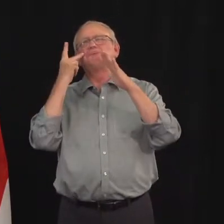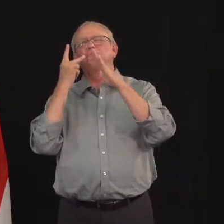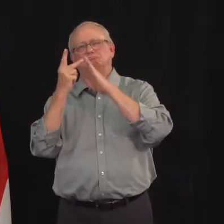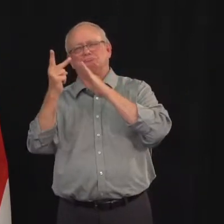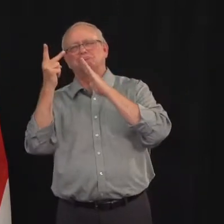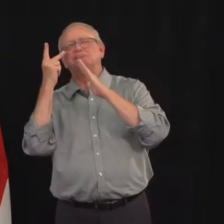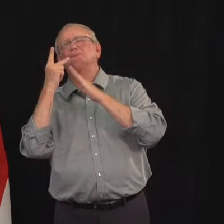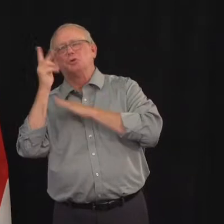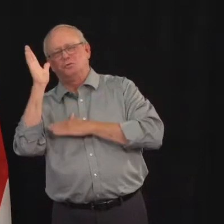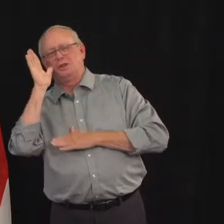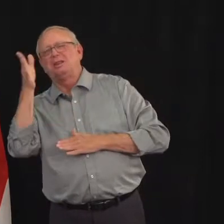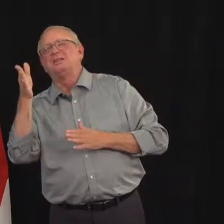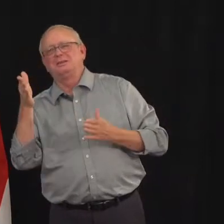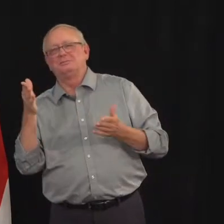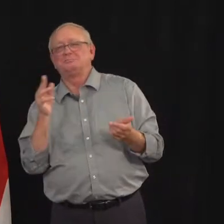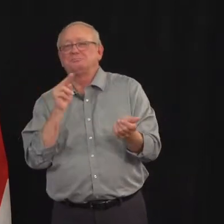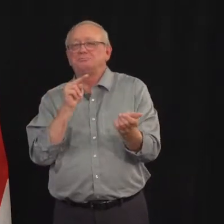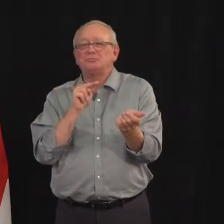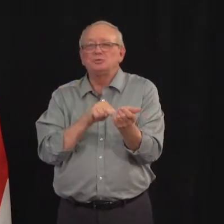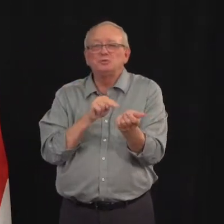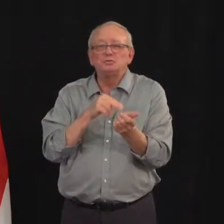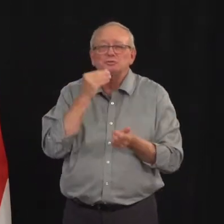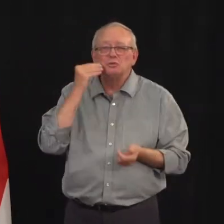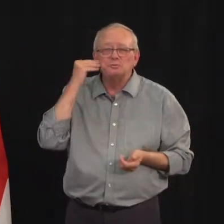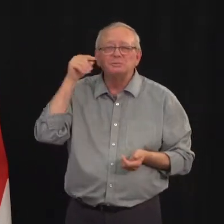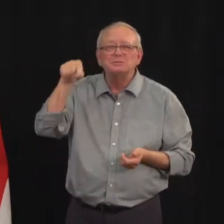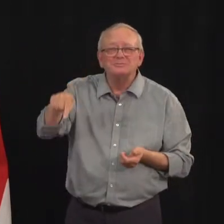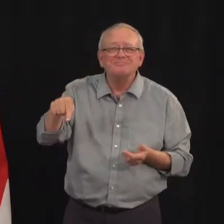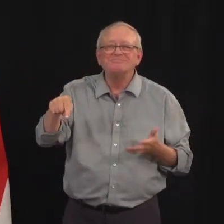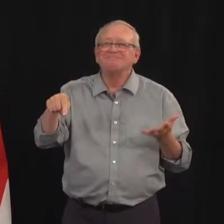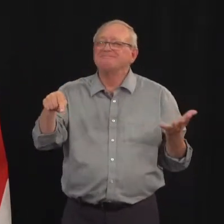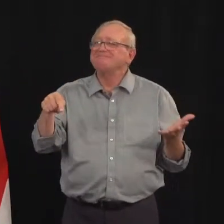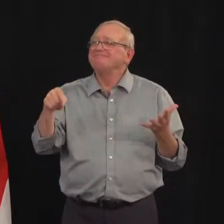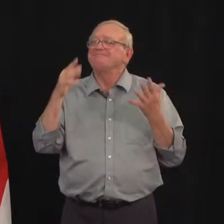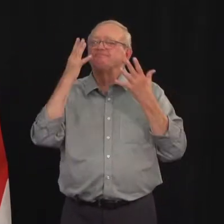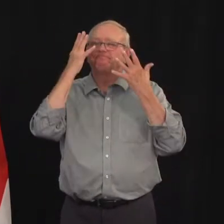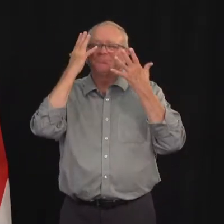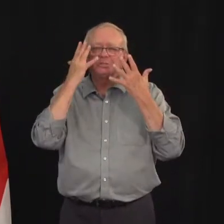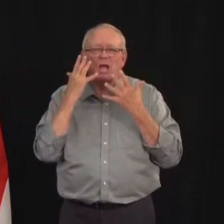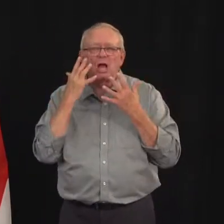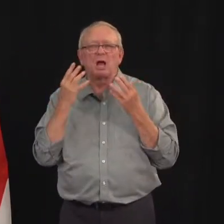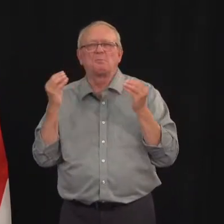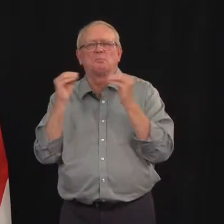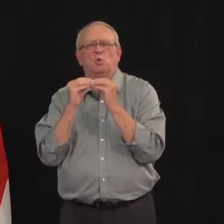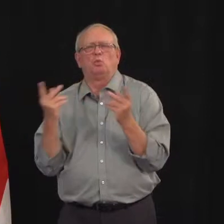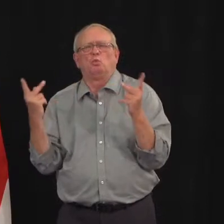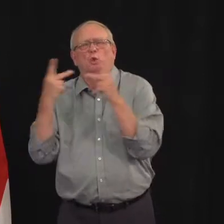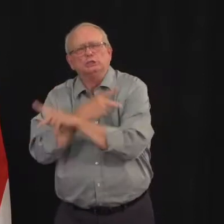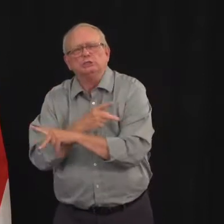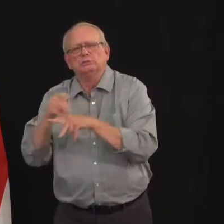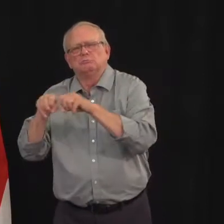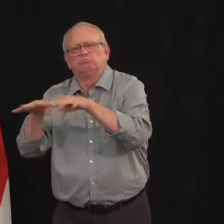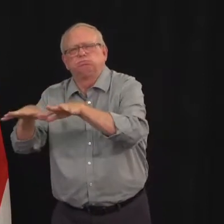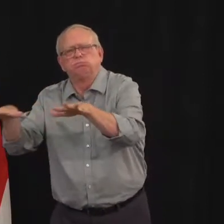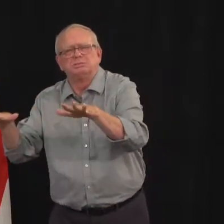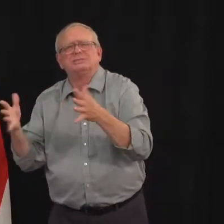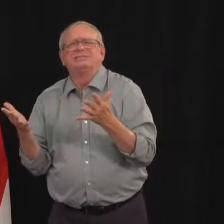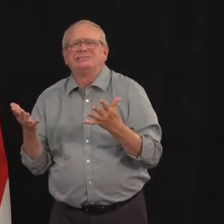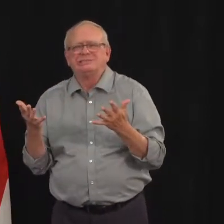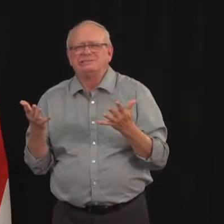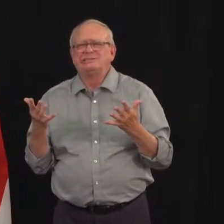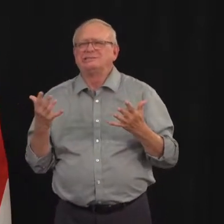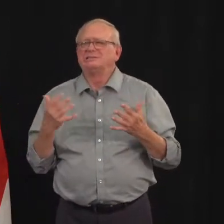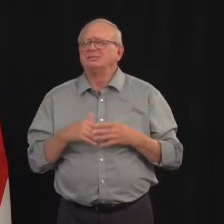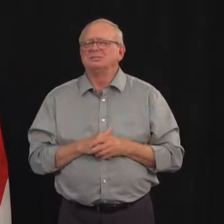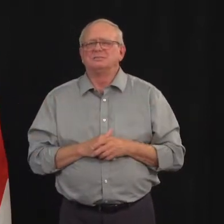care facilities. Unfortunately, in some settings, we have seen wider spread. And again, every